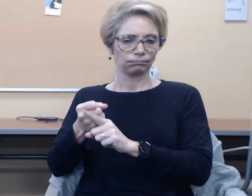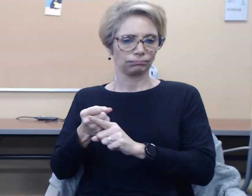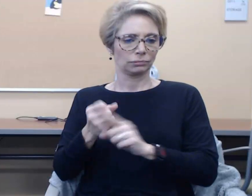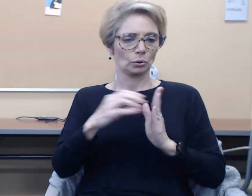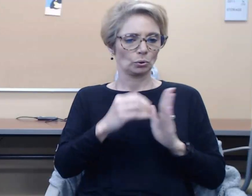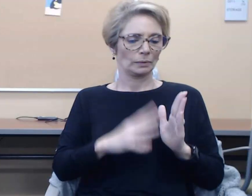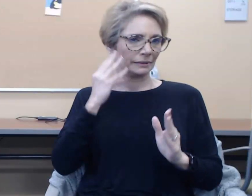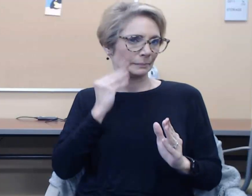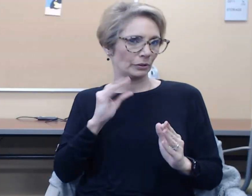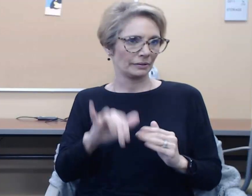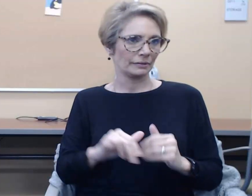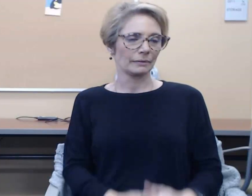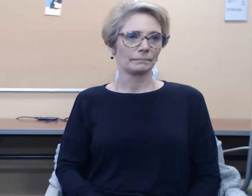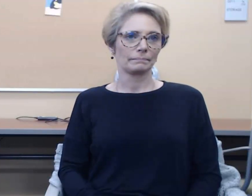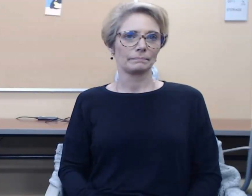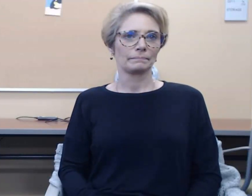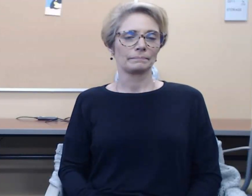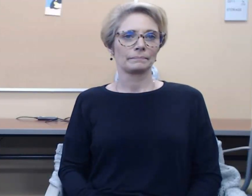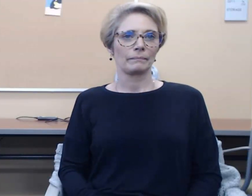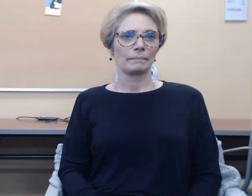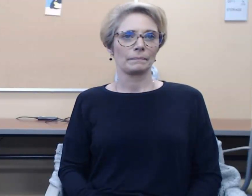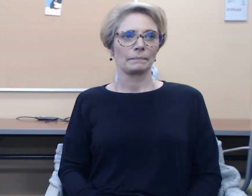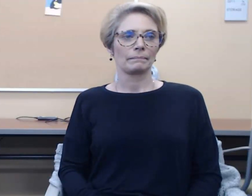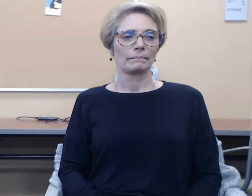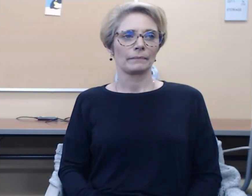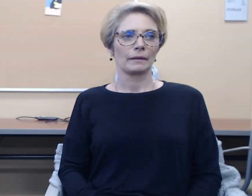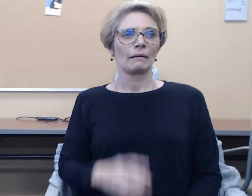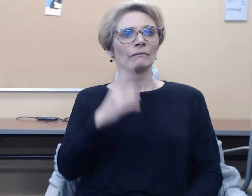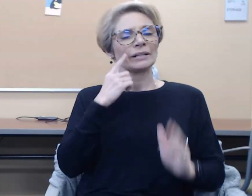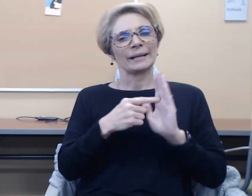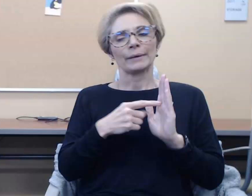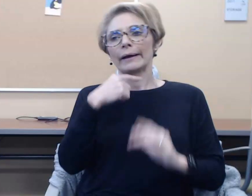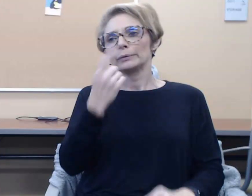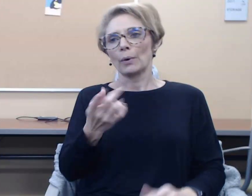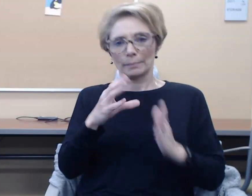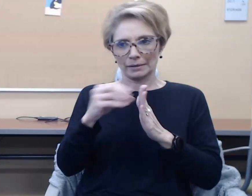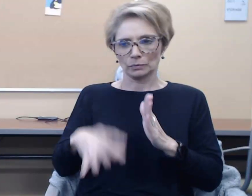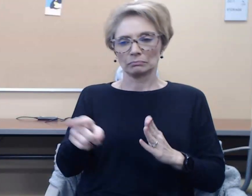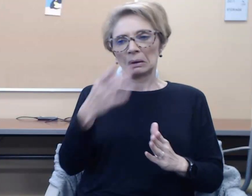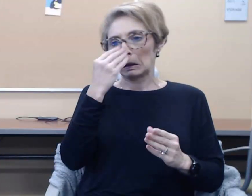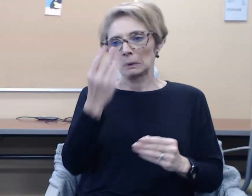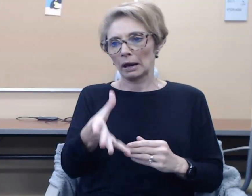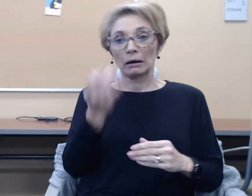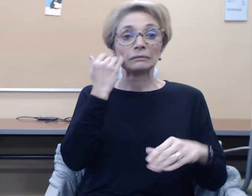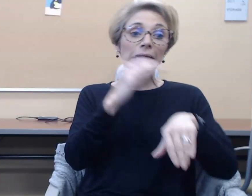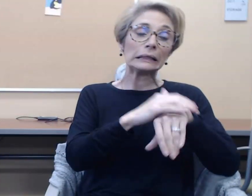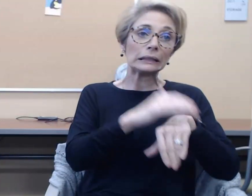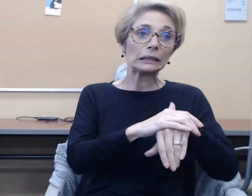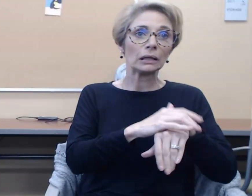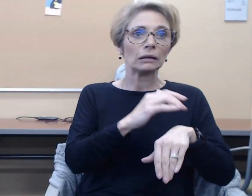isolation. So, for example, with my participants, I said I don't care if you use English only, ASL only,